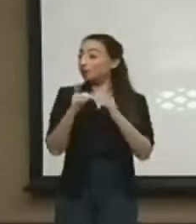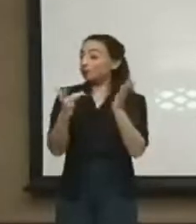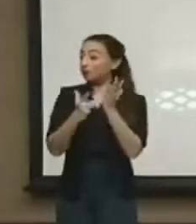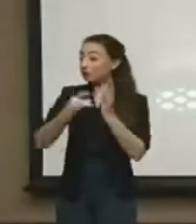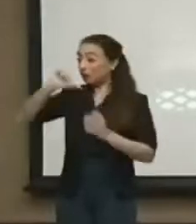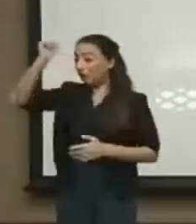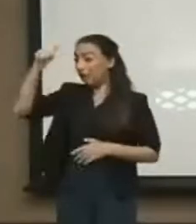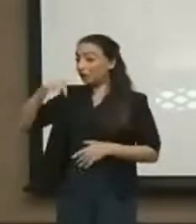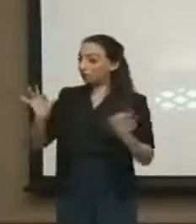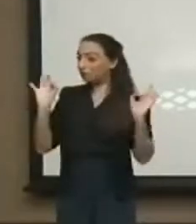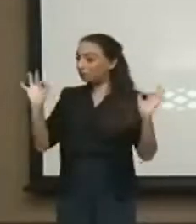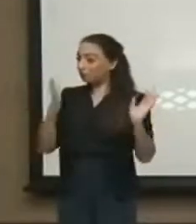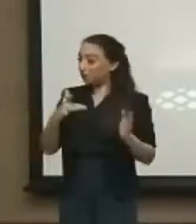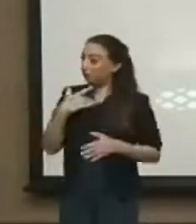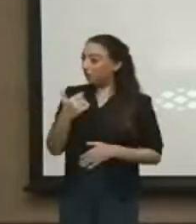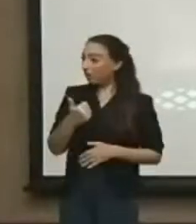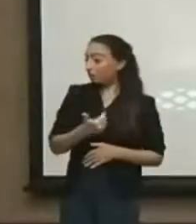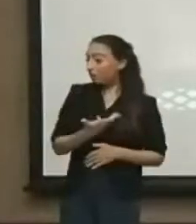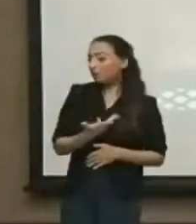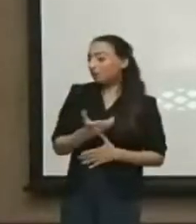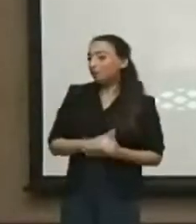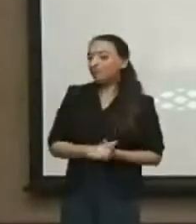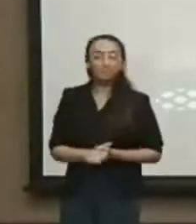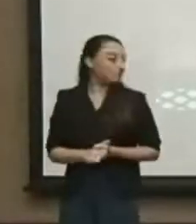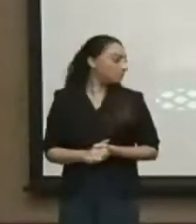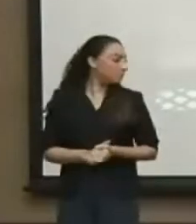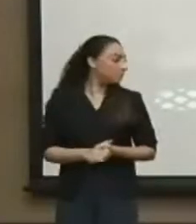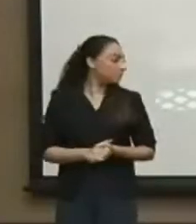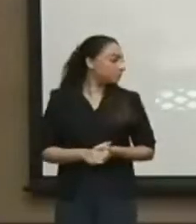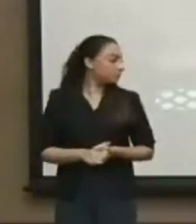issues that are holding us back?